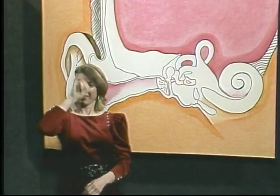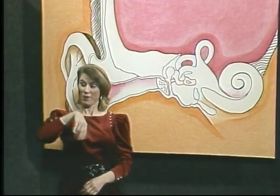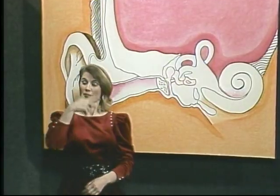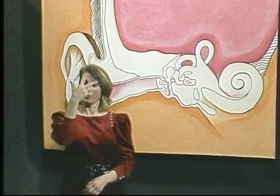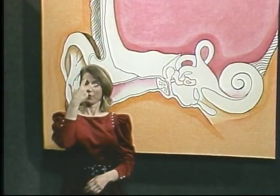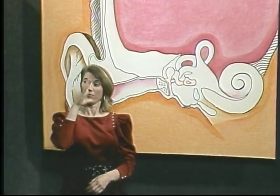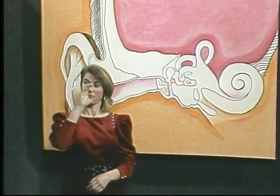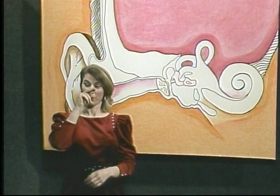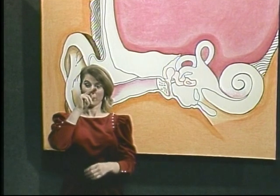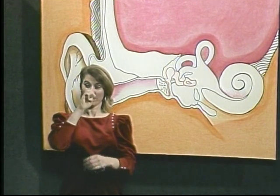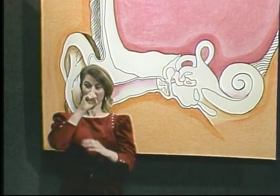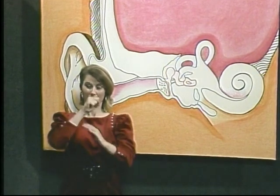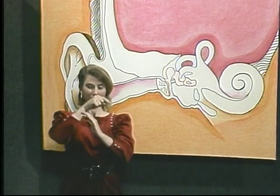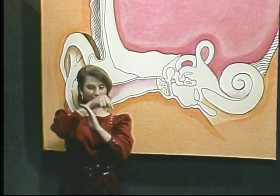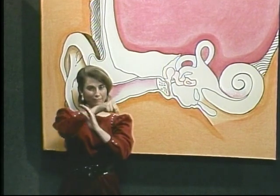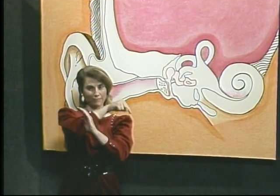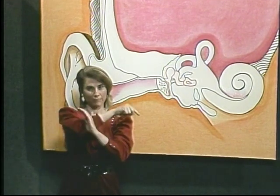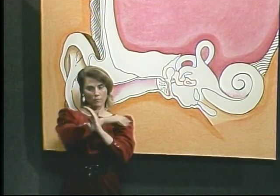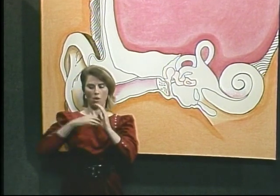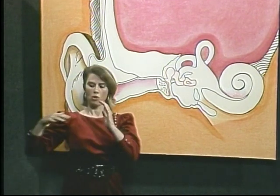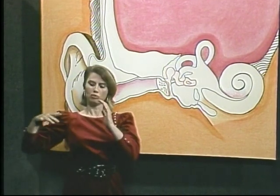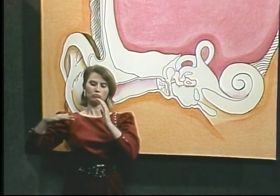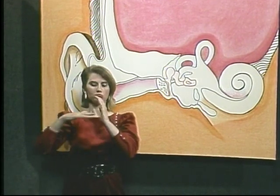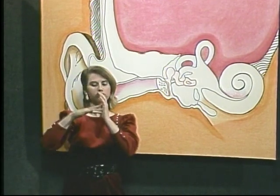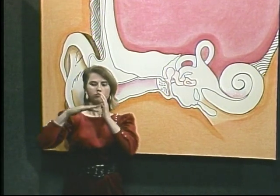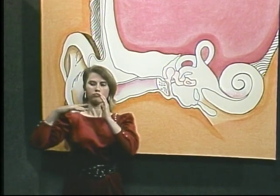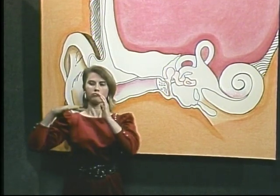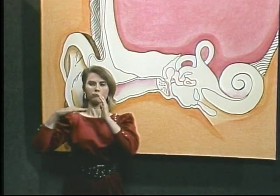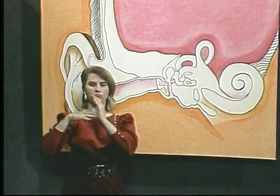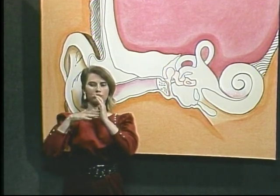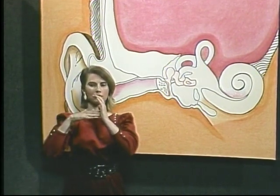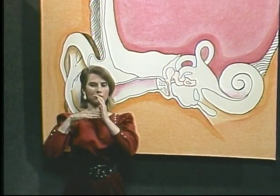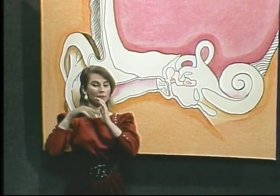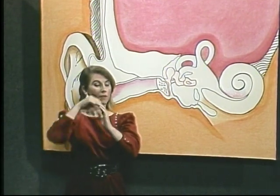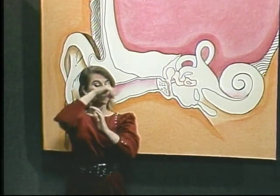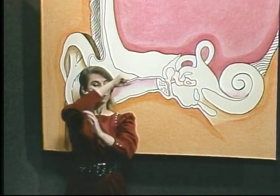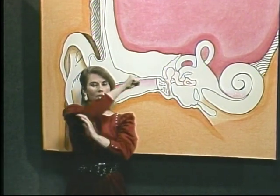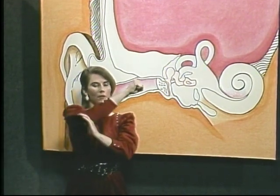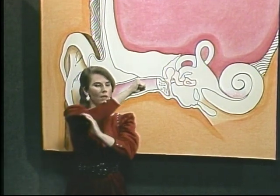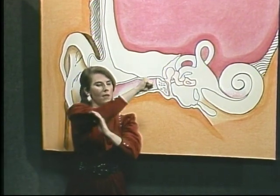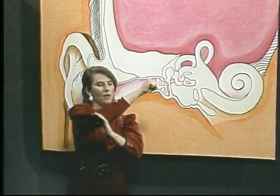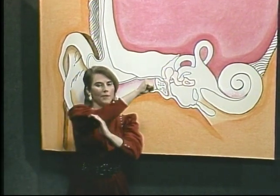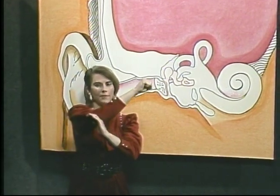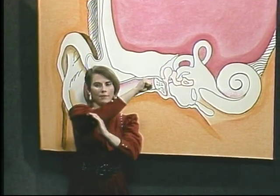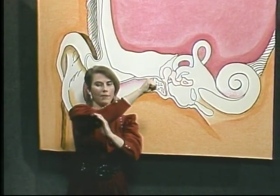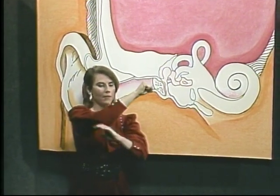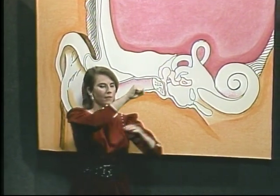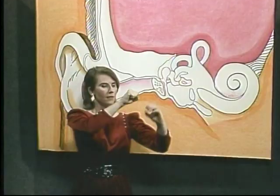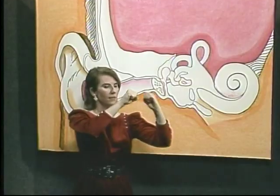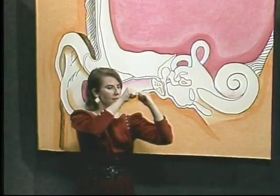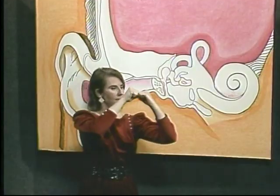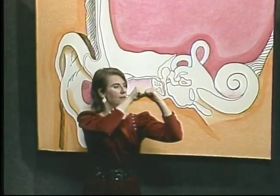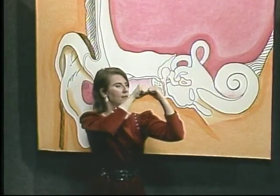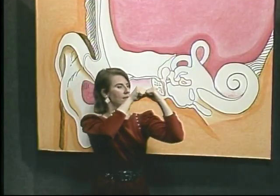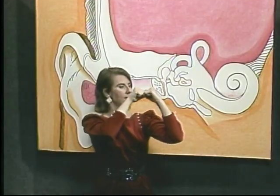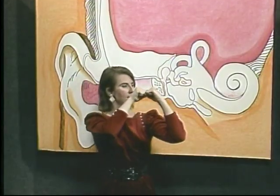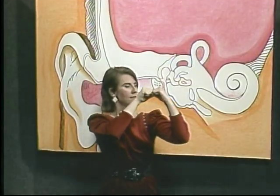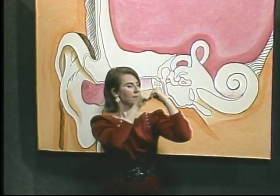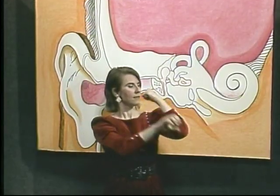These vibrations are carried through the 3 small bones. Each small bone carries the